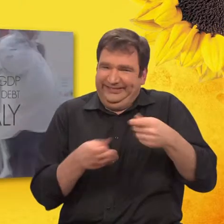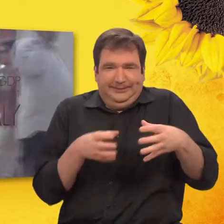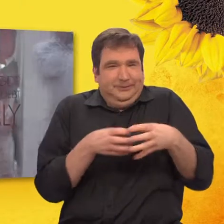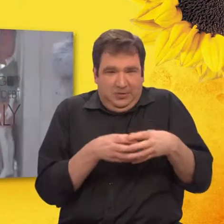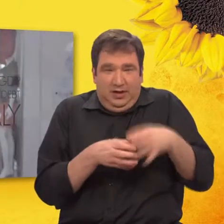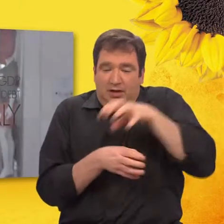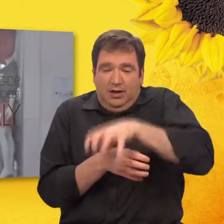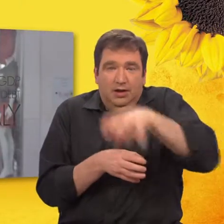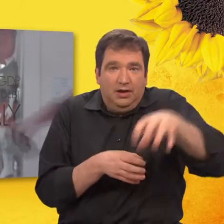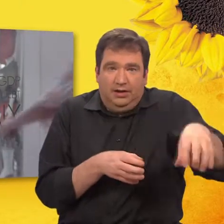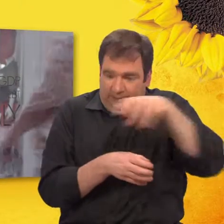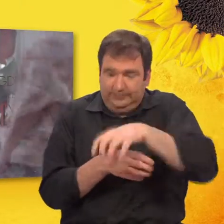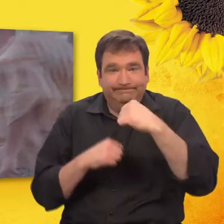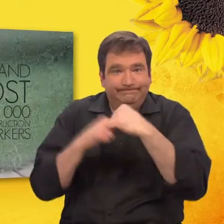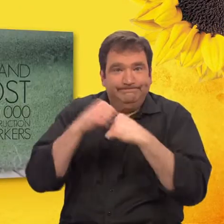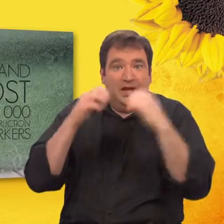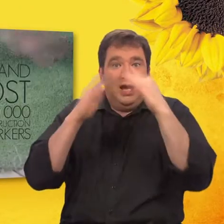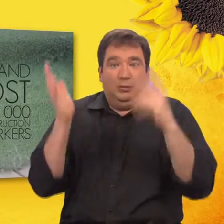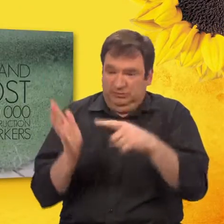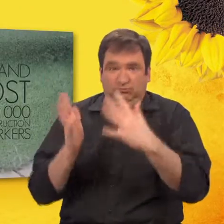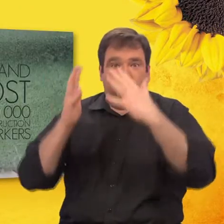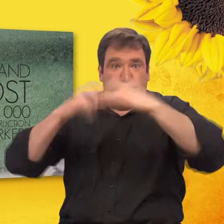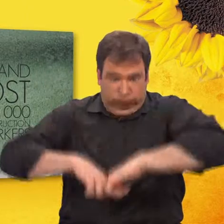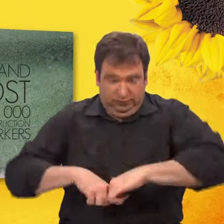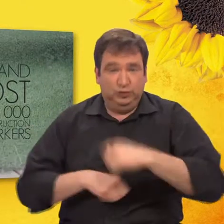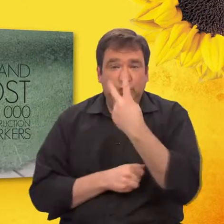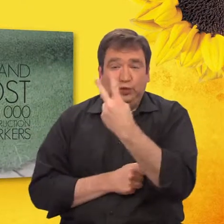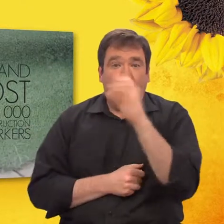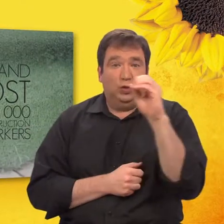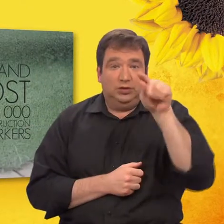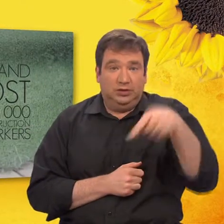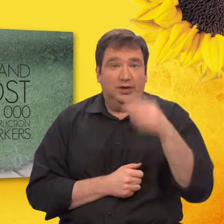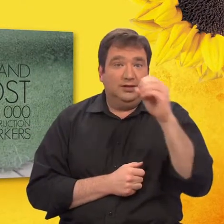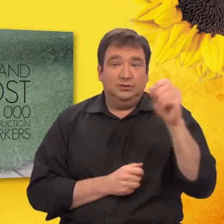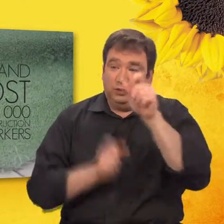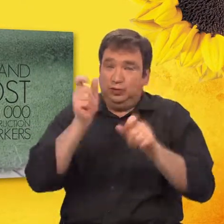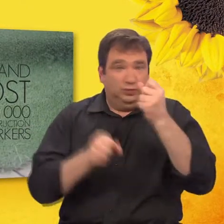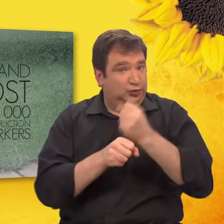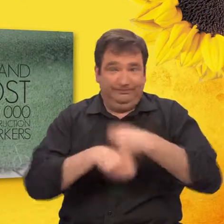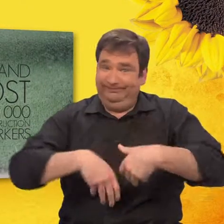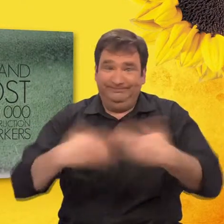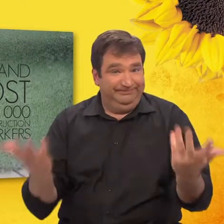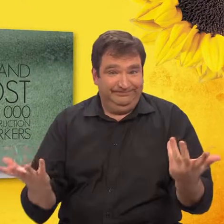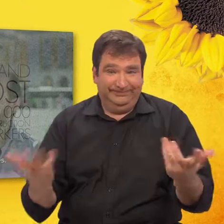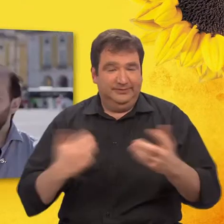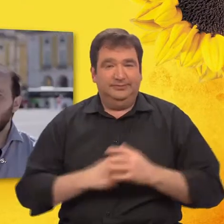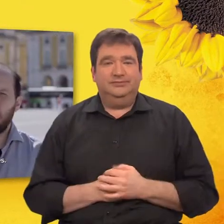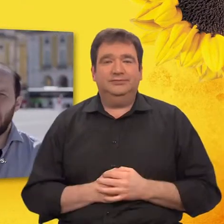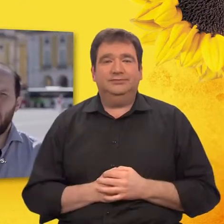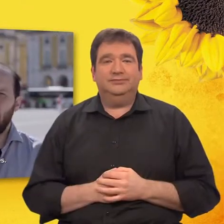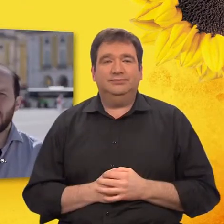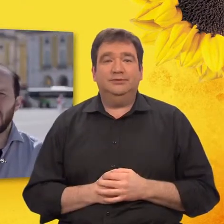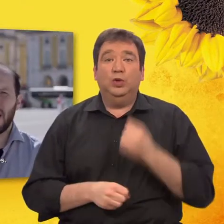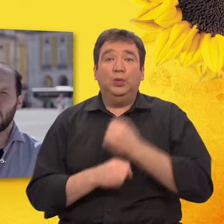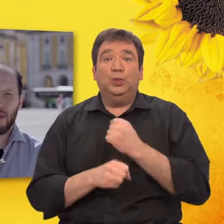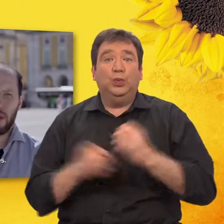small, other key sectors slumped, with the construction industry alone losing 200,000 workers. O